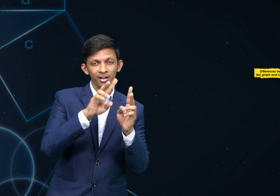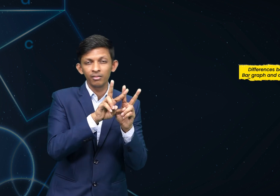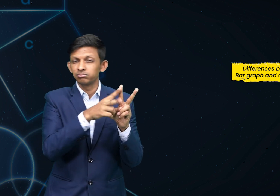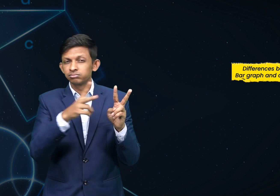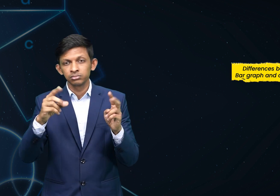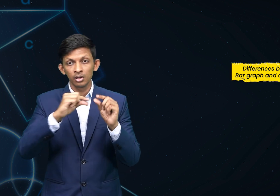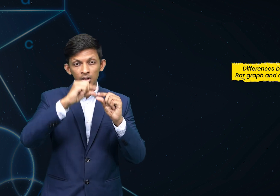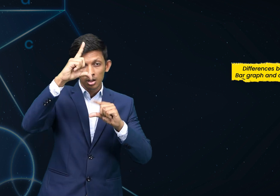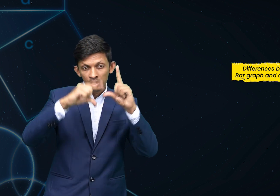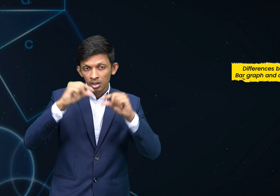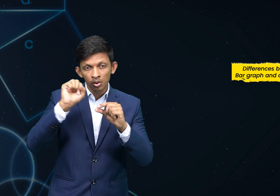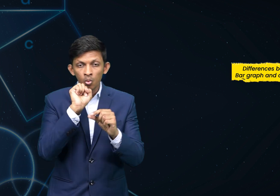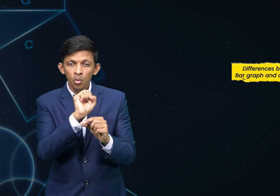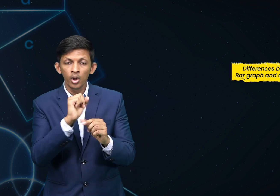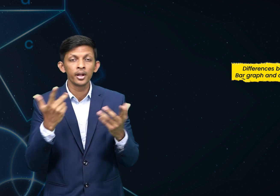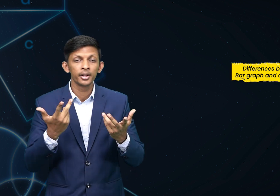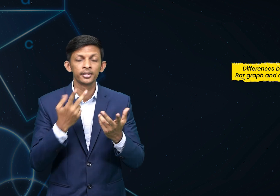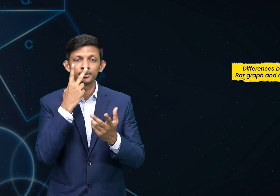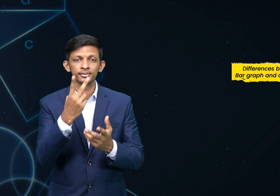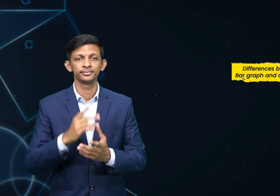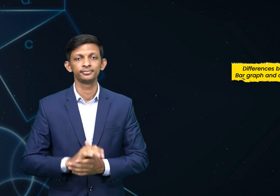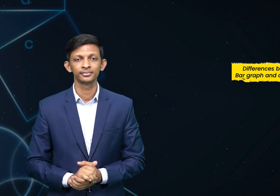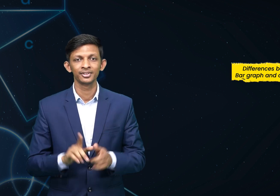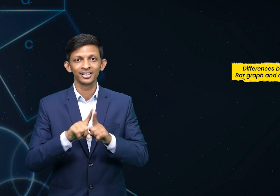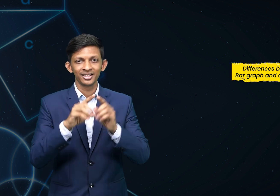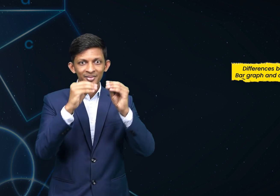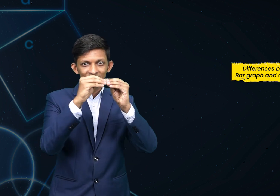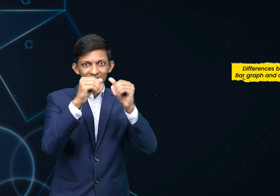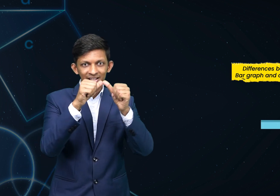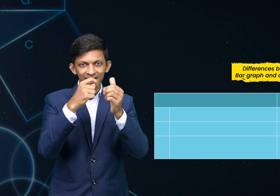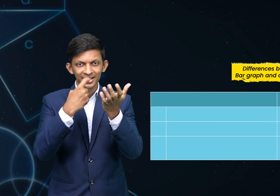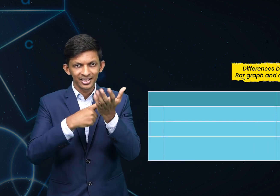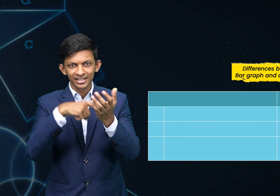Difference between a bar graph and a histogram. Bar graph